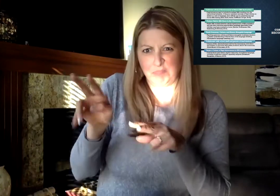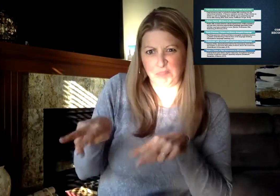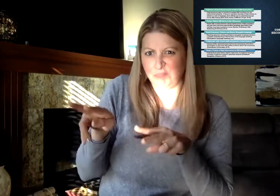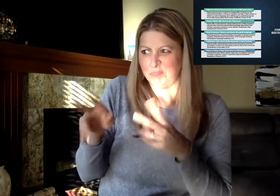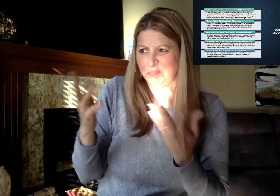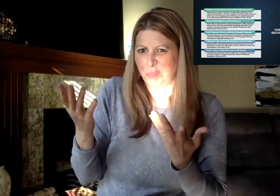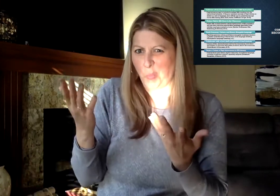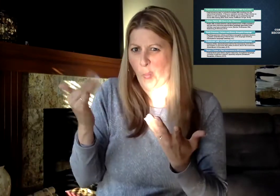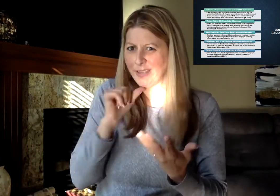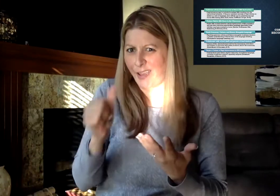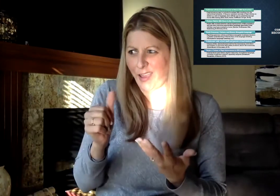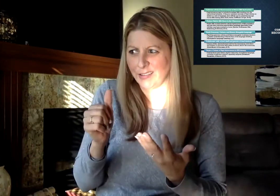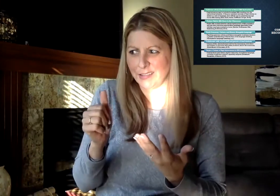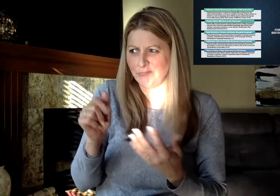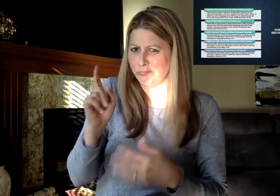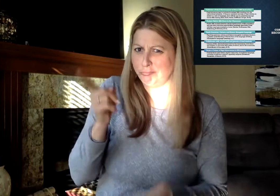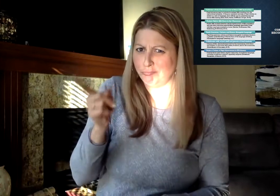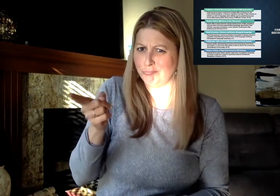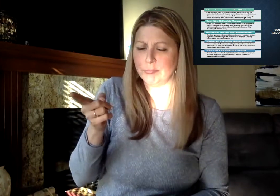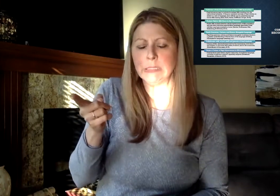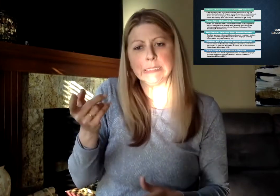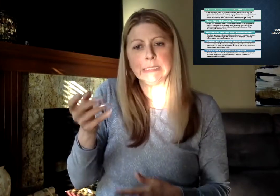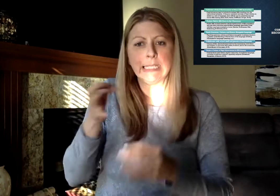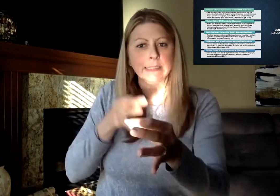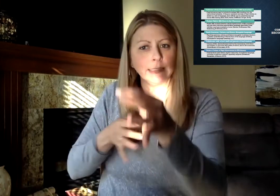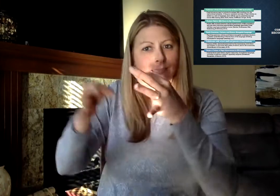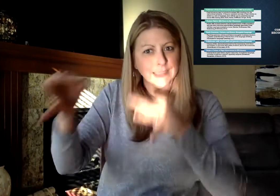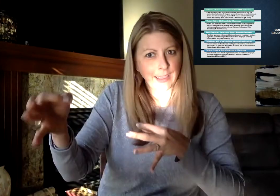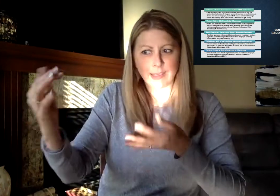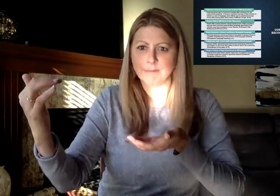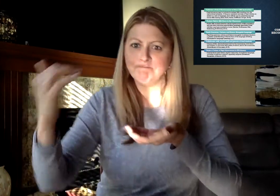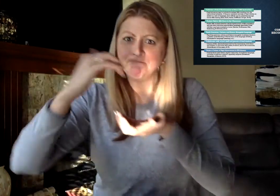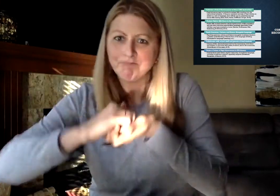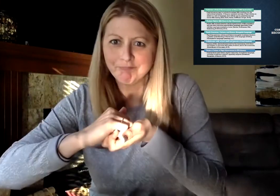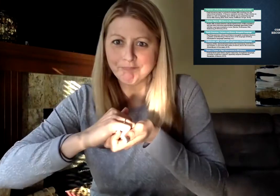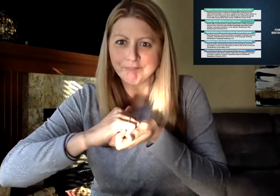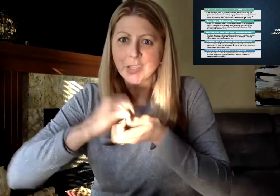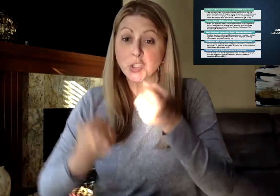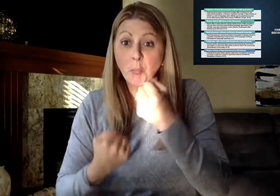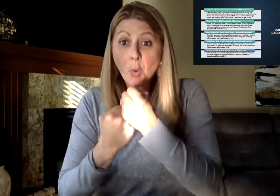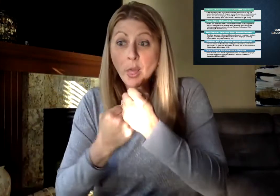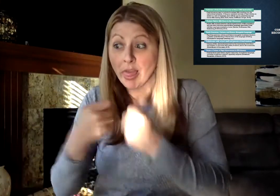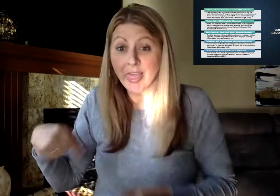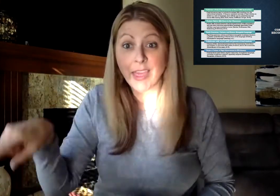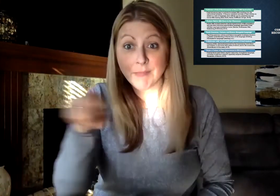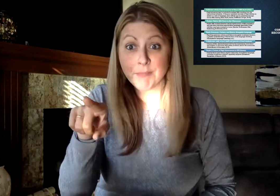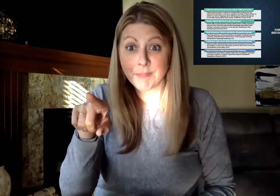not to judge them or look down on them. Shame on you. Instead, we should partner with them and support